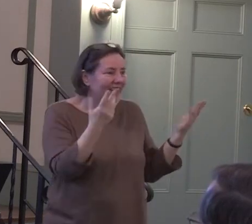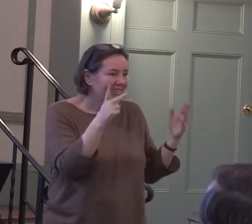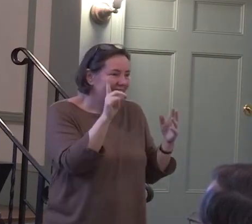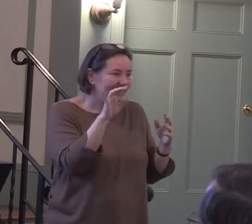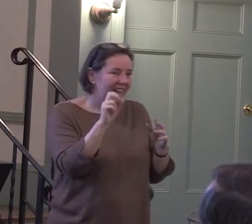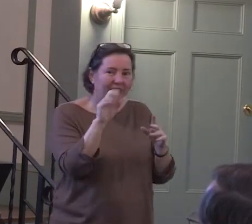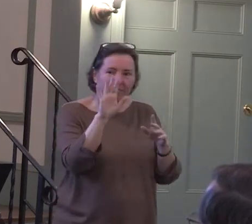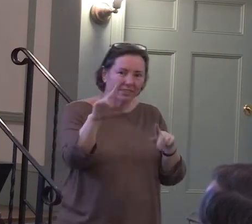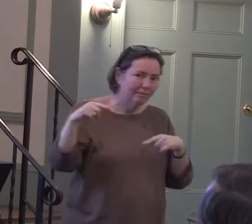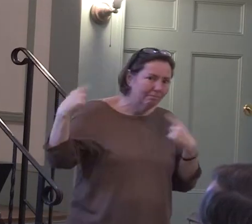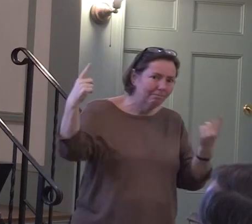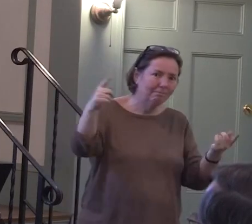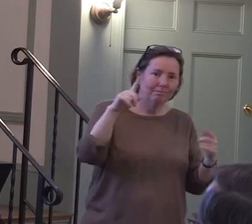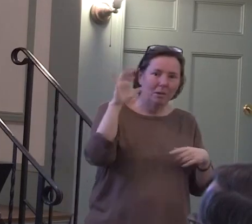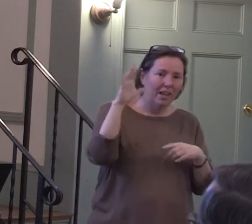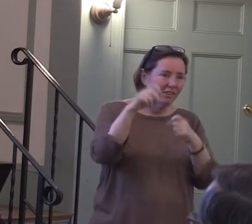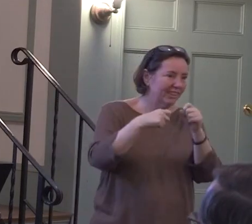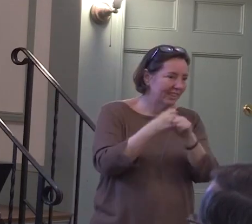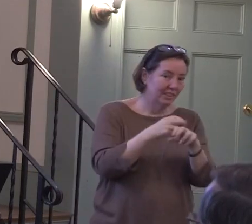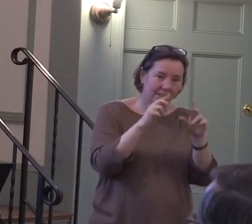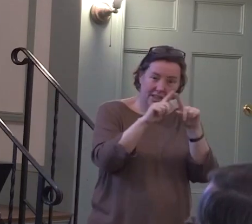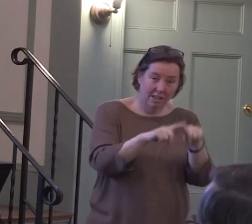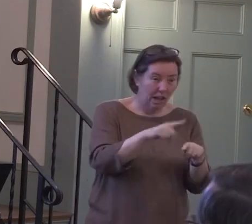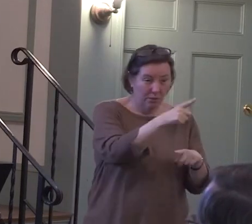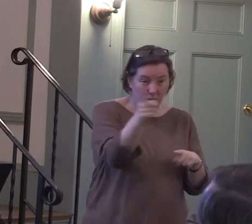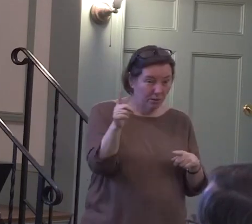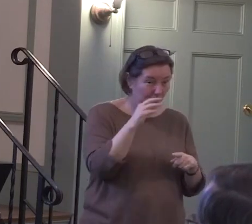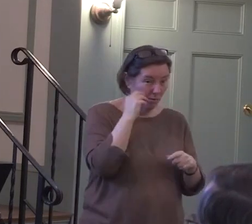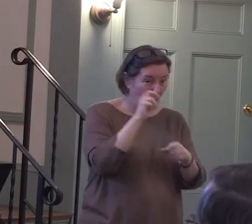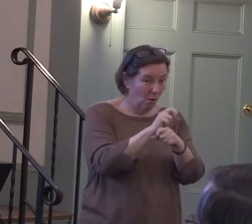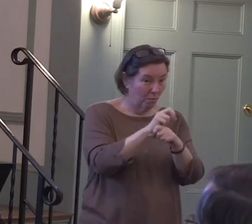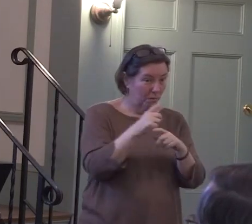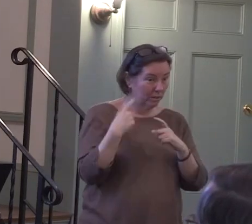so and so. So I'm counting on you, you have homework.